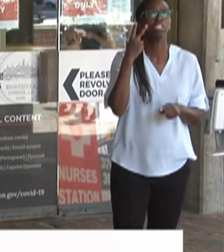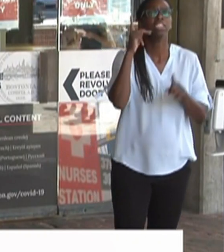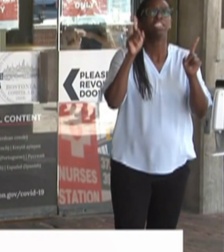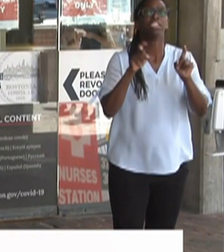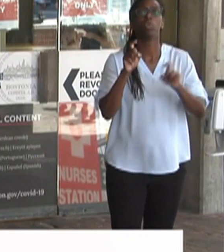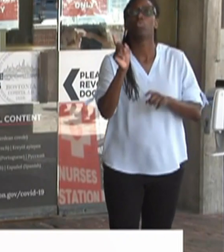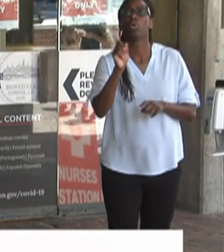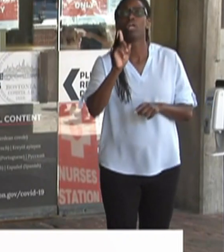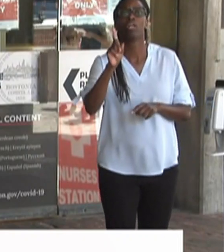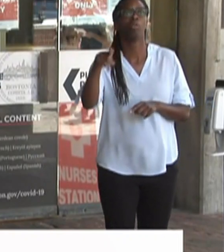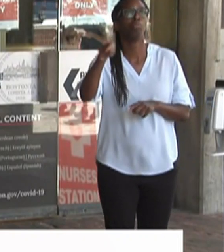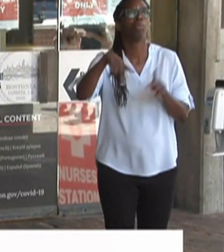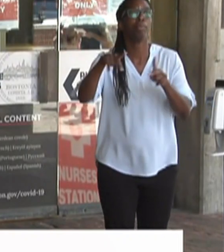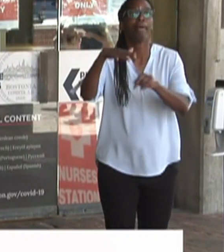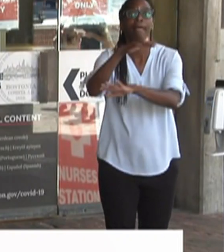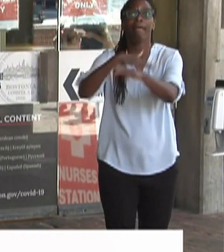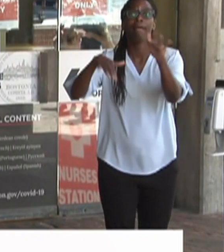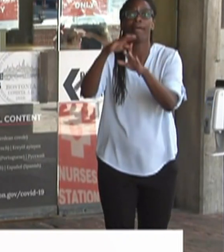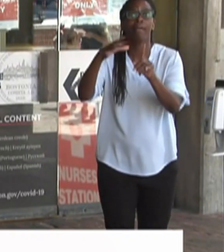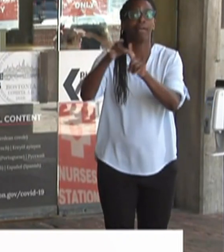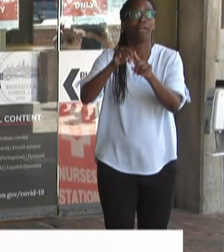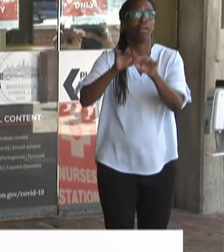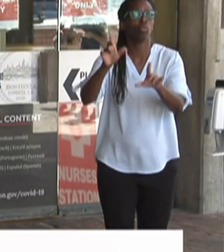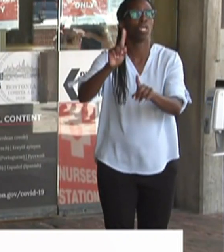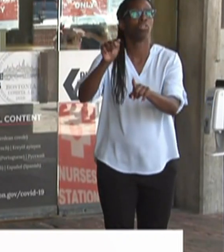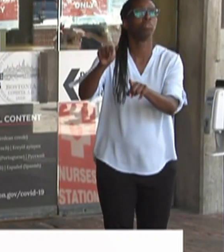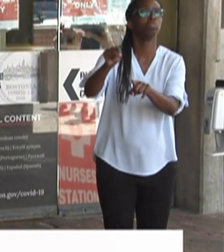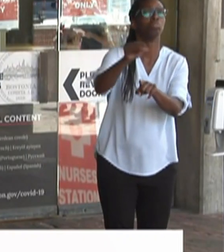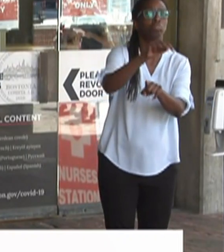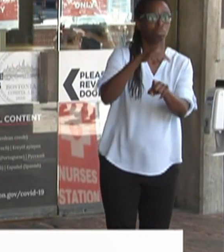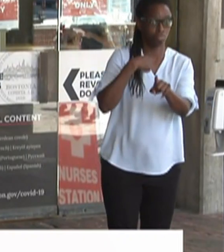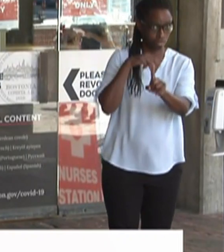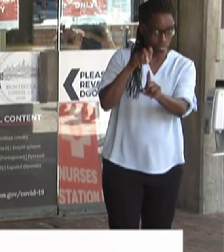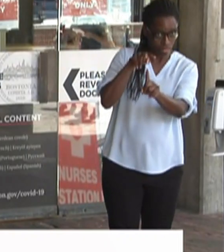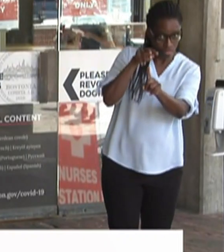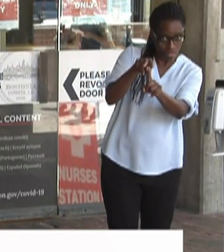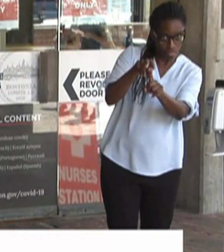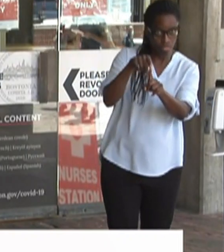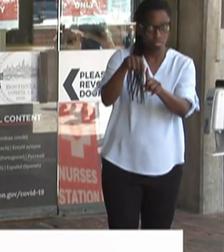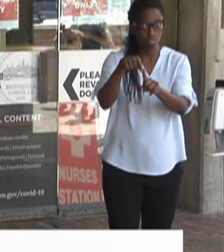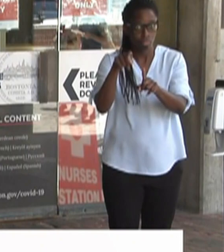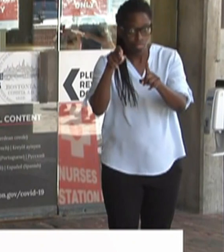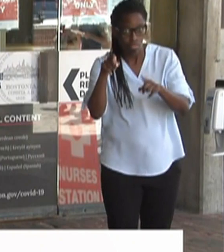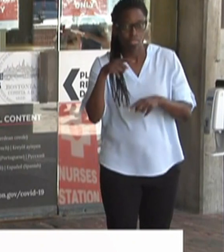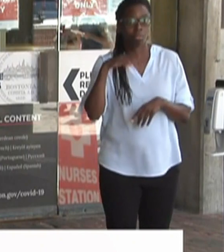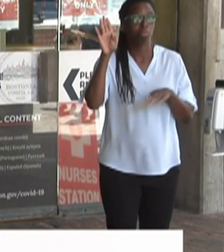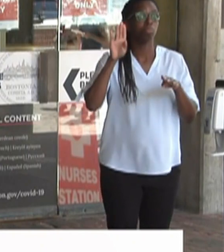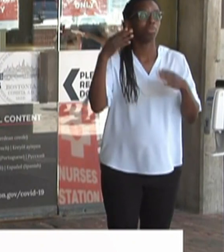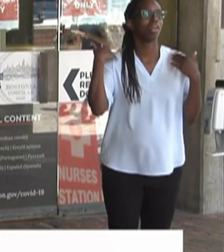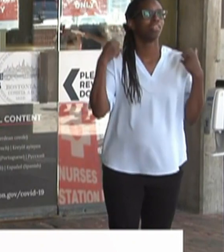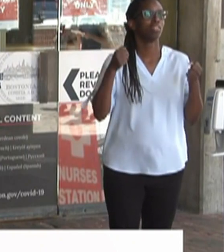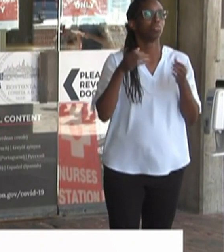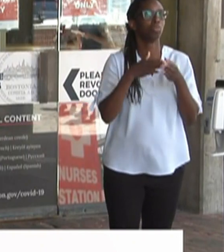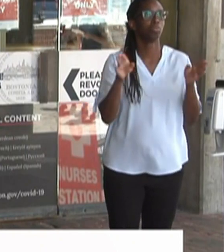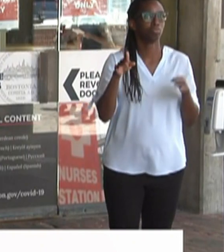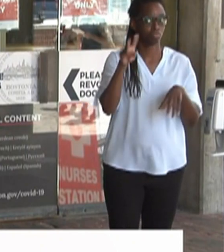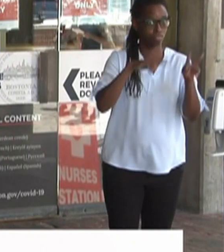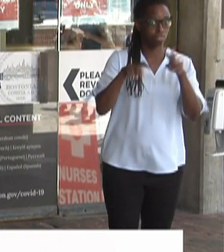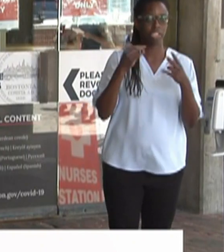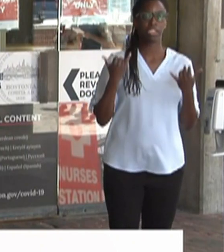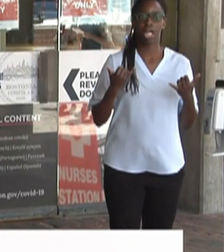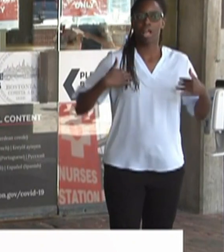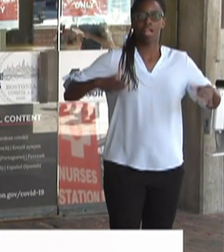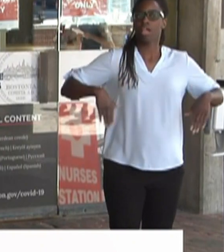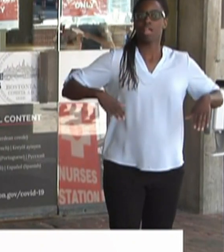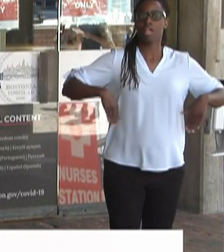we, potentially from a public health side, recommend to the mayor some potential additional restrictions. So we're not there at that point, but what we have to